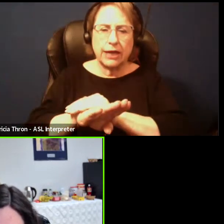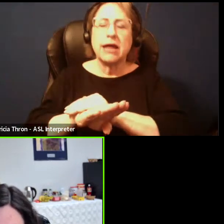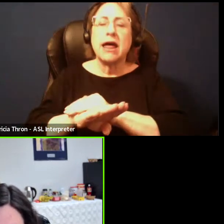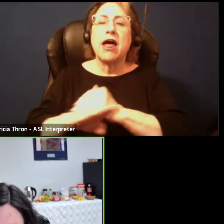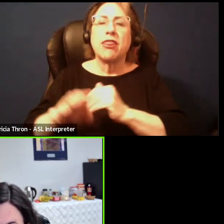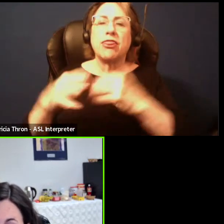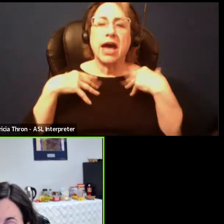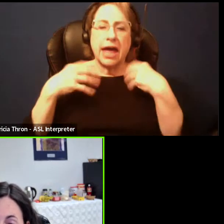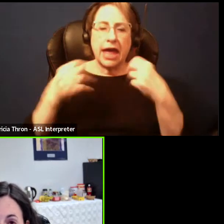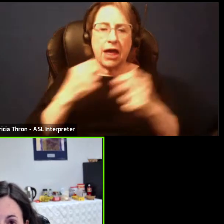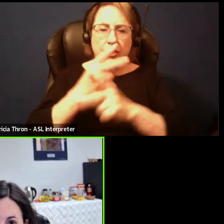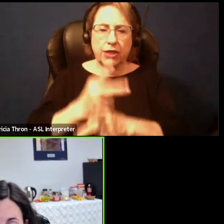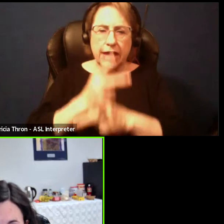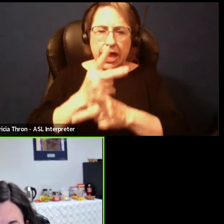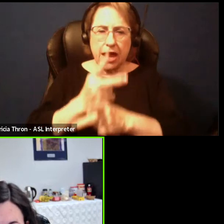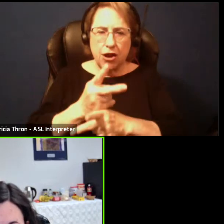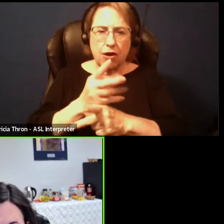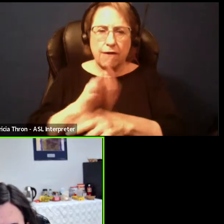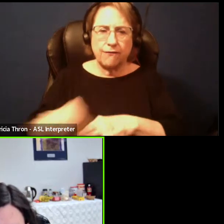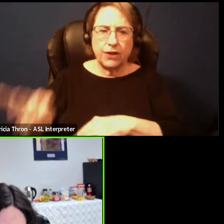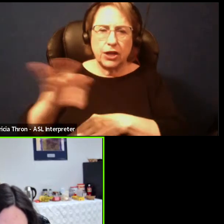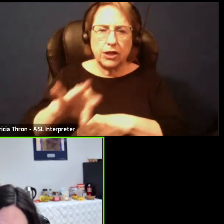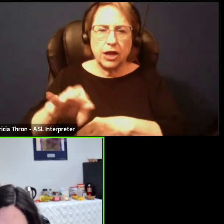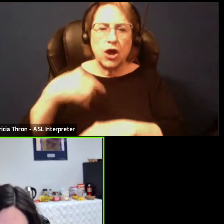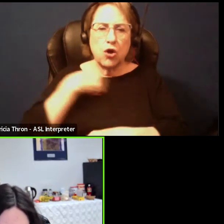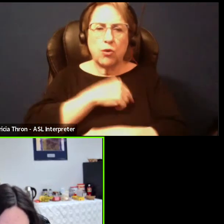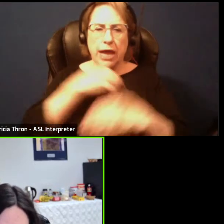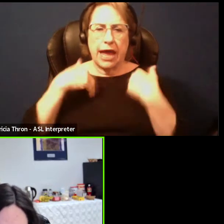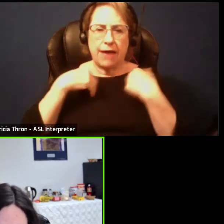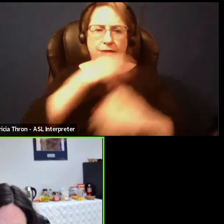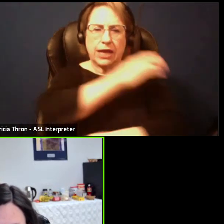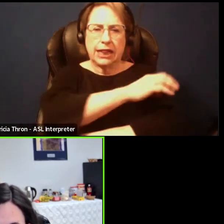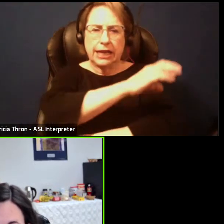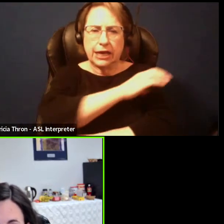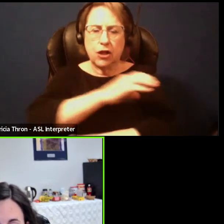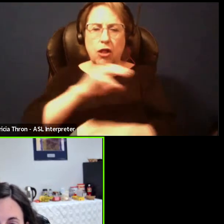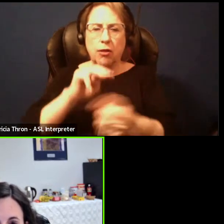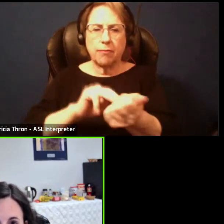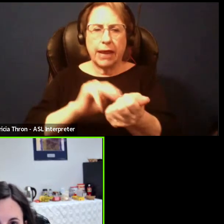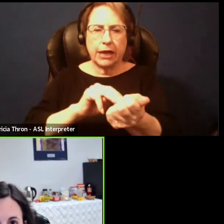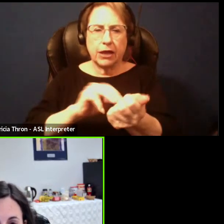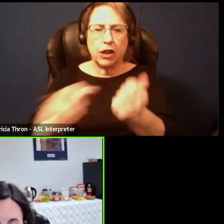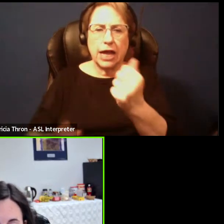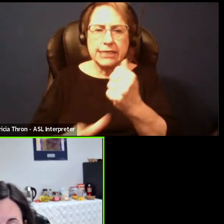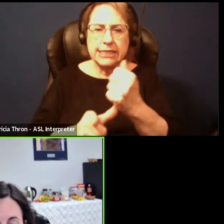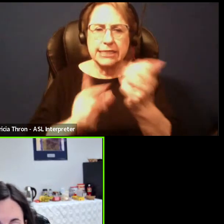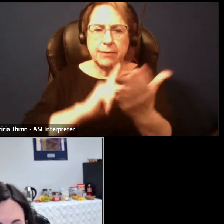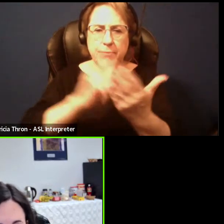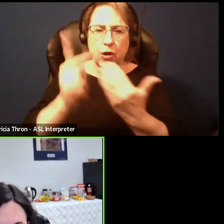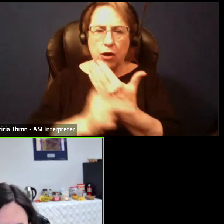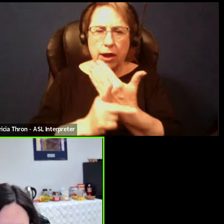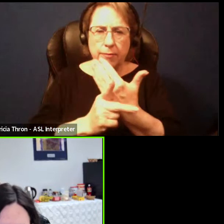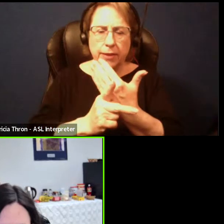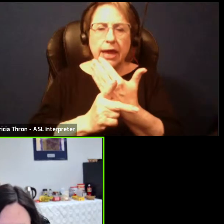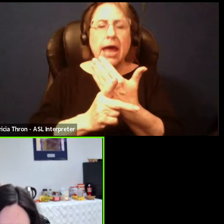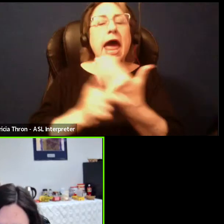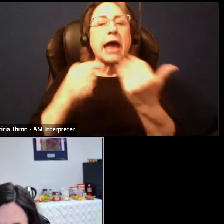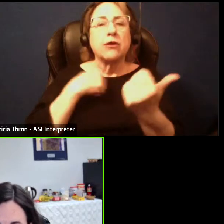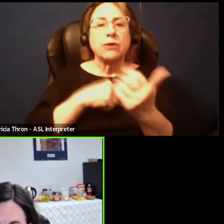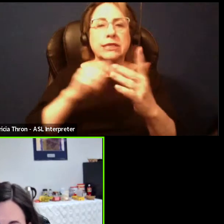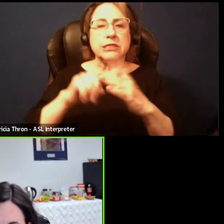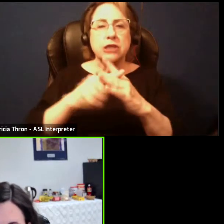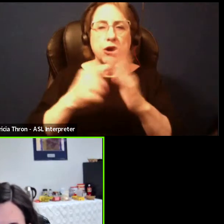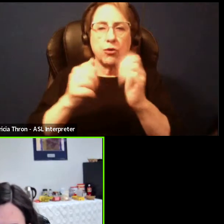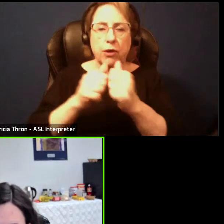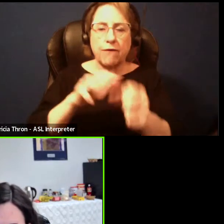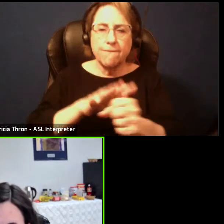assistant program. It's our most popular in the healthcare group of our courses that enters our 3rd week with full enrollment.